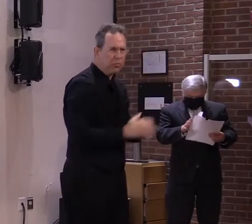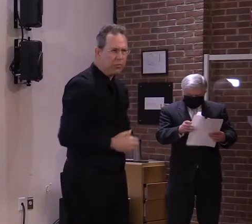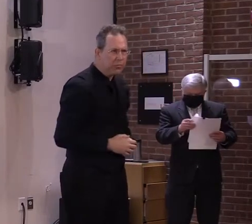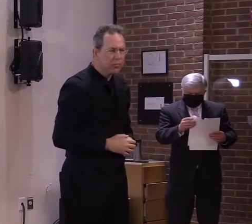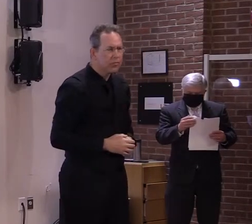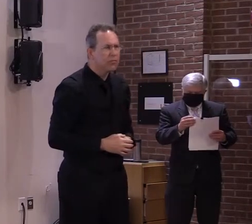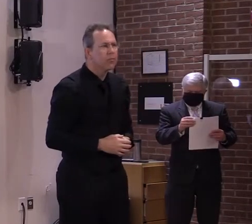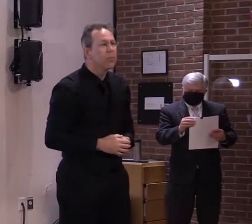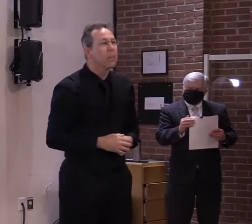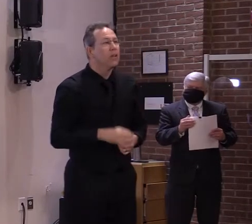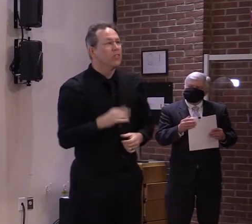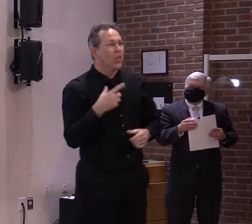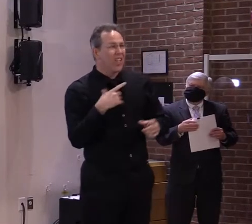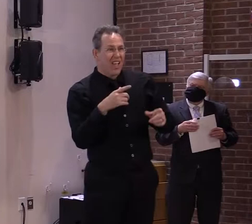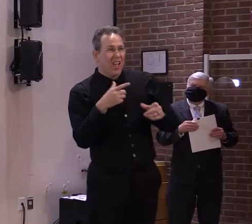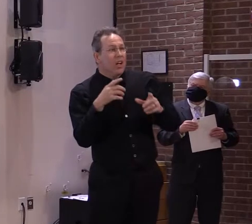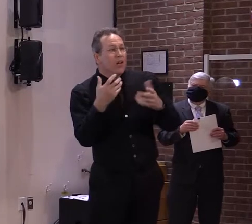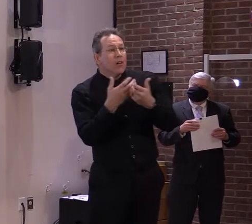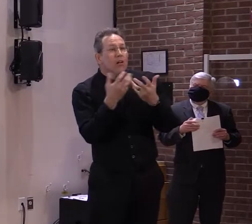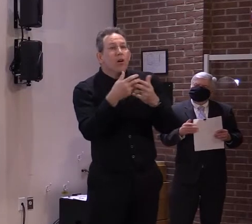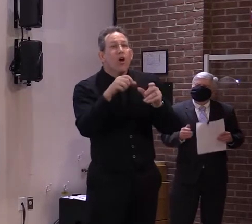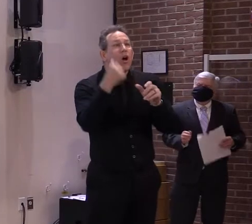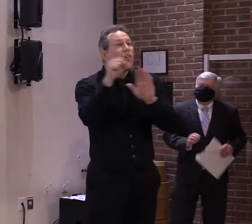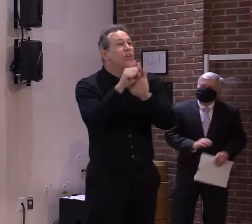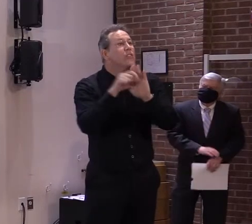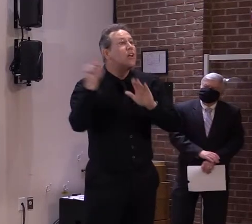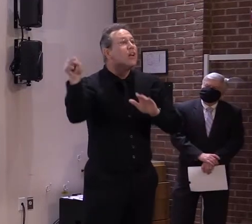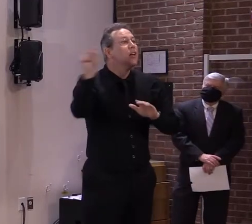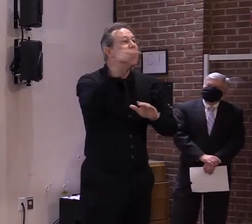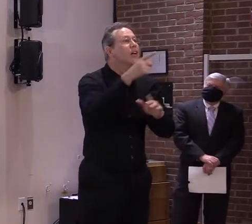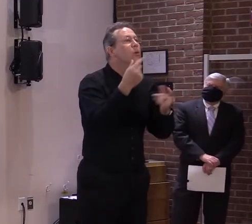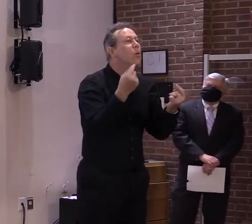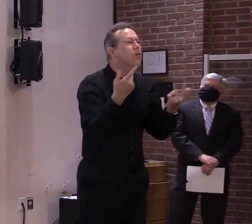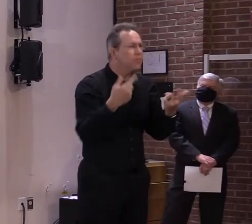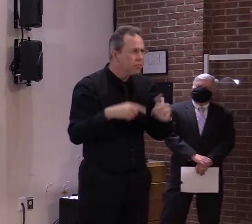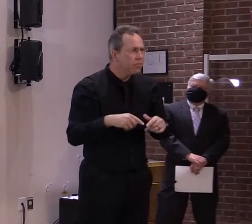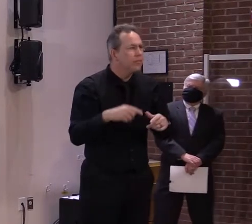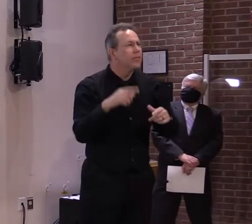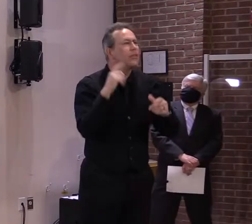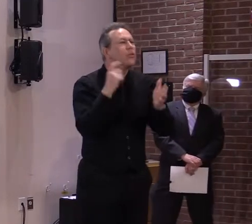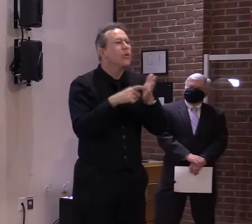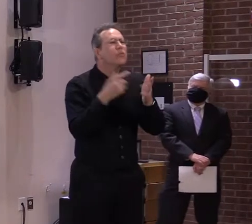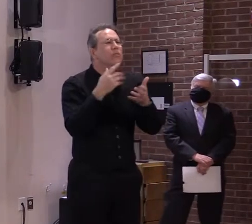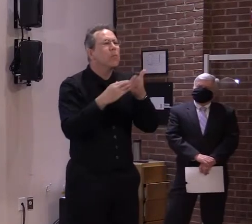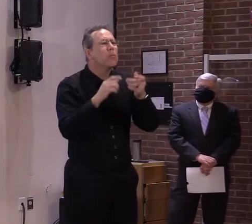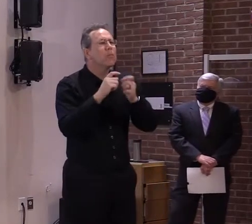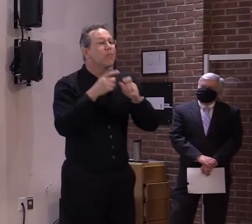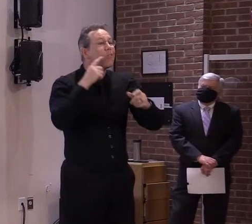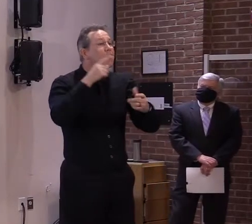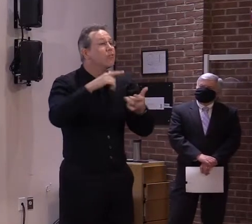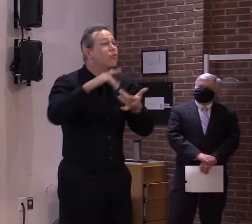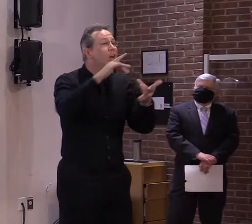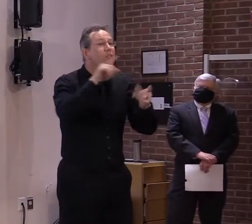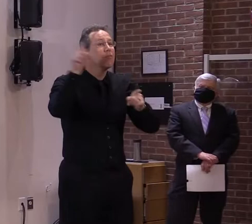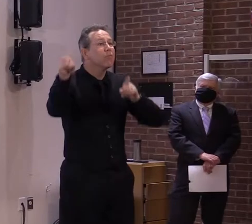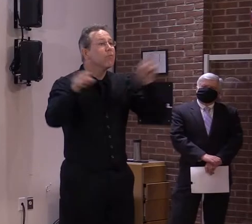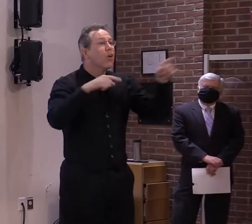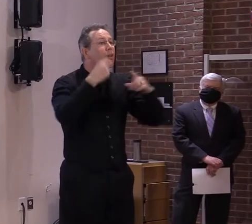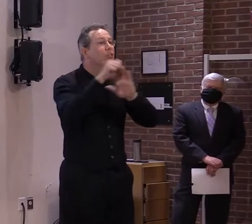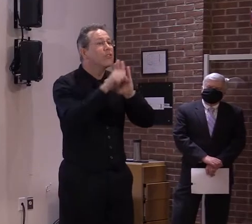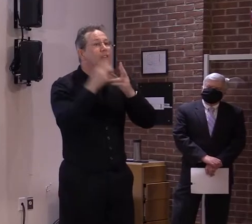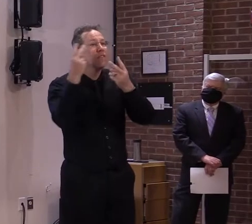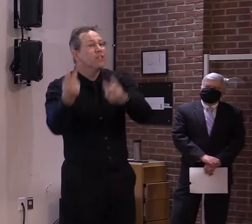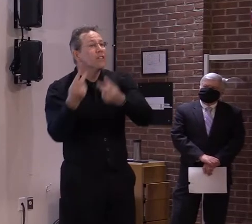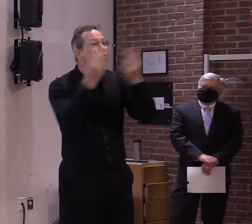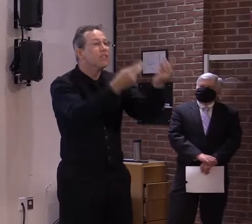region, step one will also include a change to our travel policy. Beginning April 9th, we'll